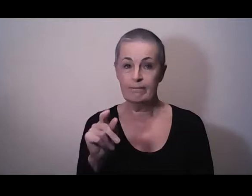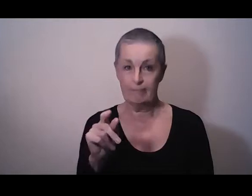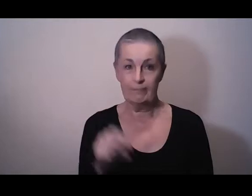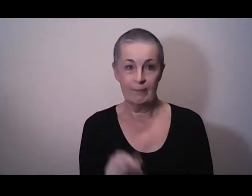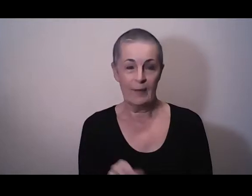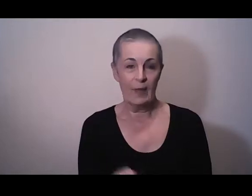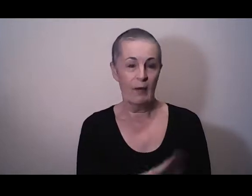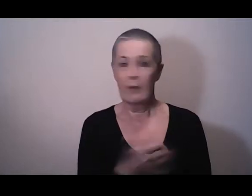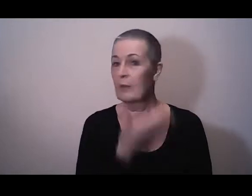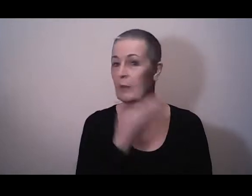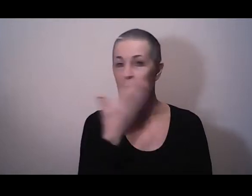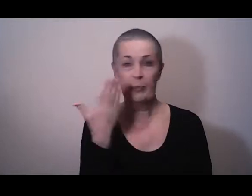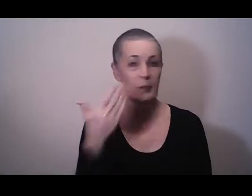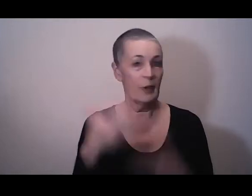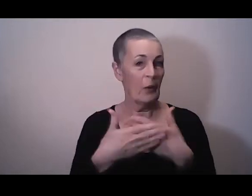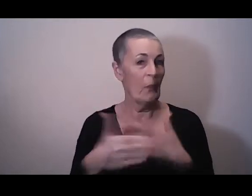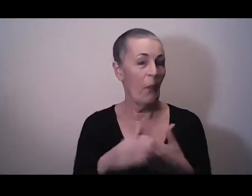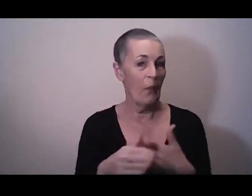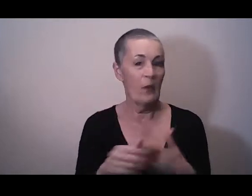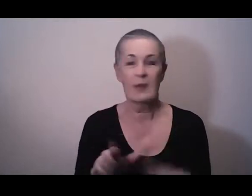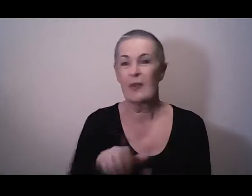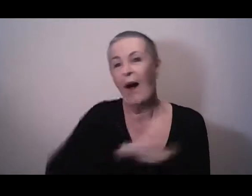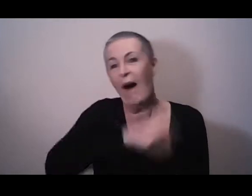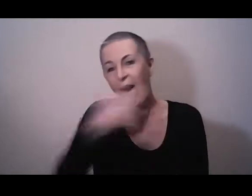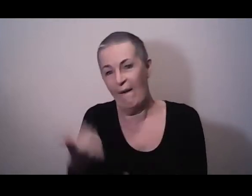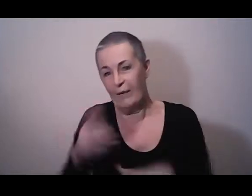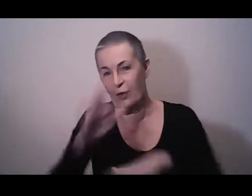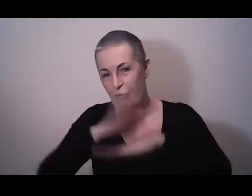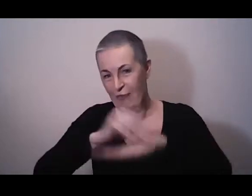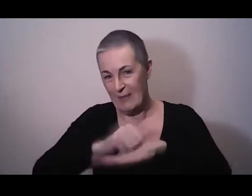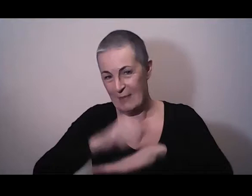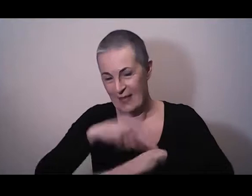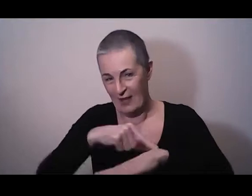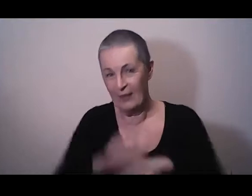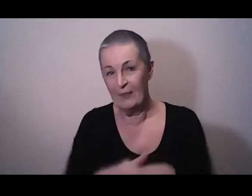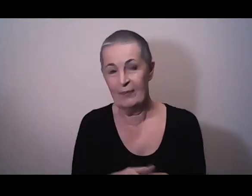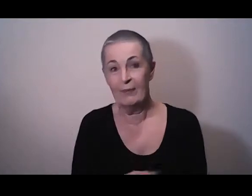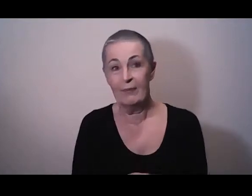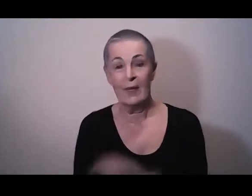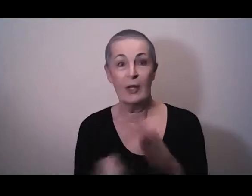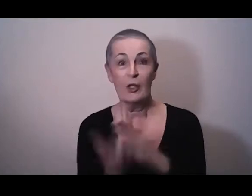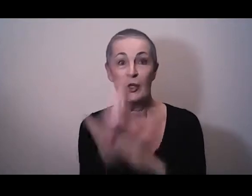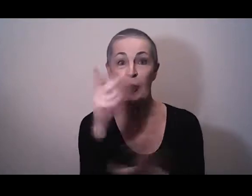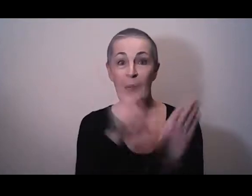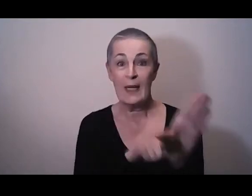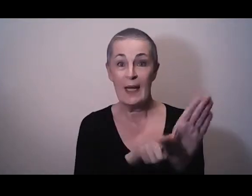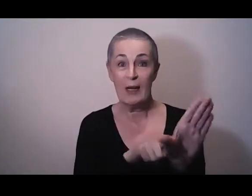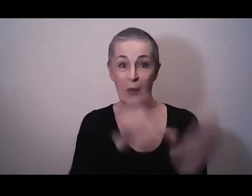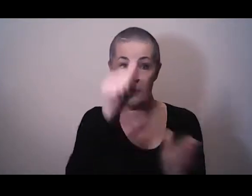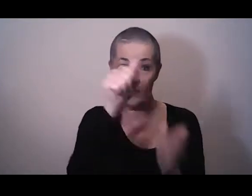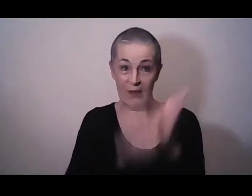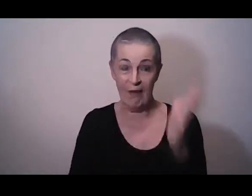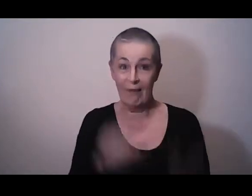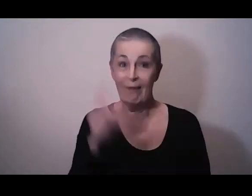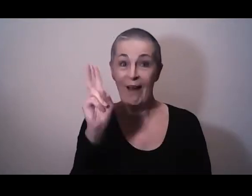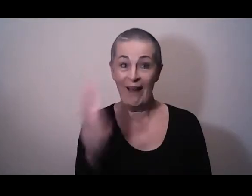Christmas. Okay? And then after Christmas, in the new year, we'll start again. So